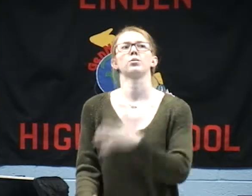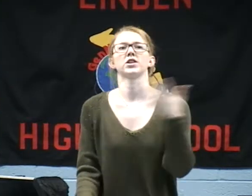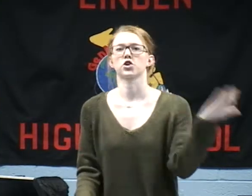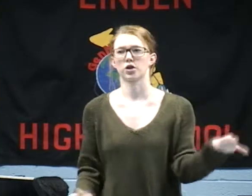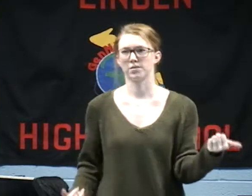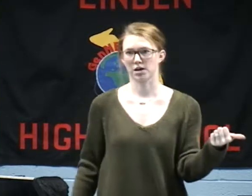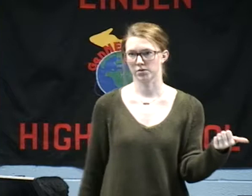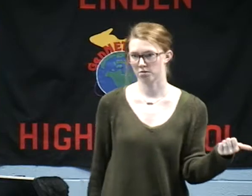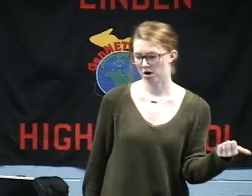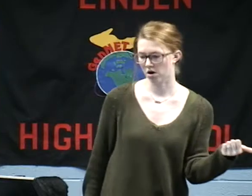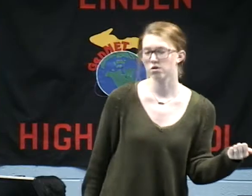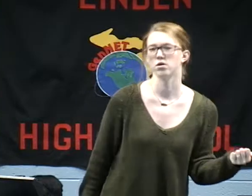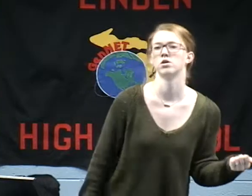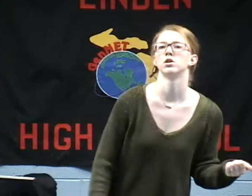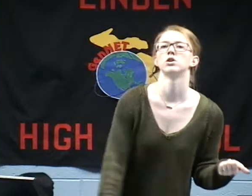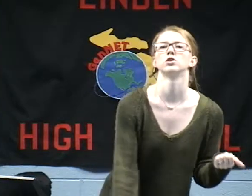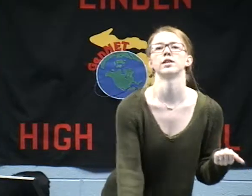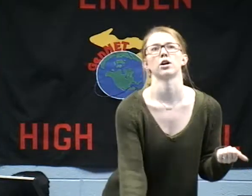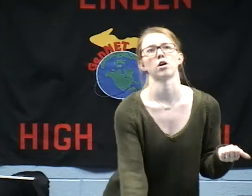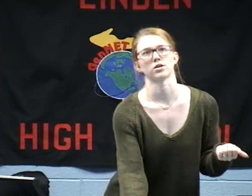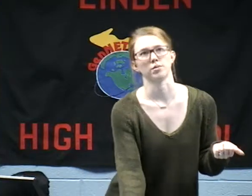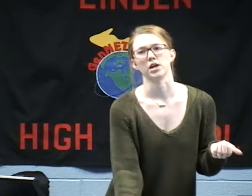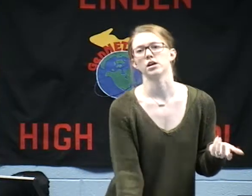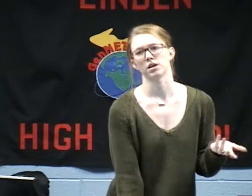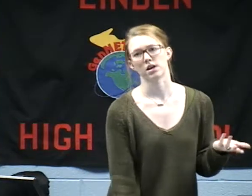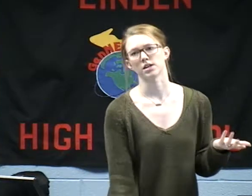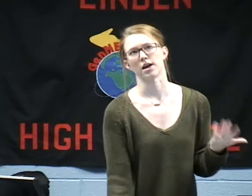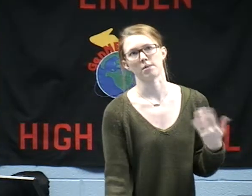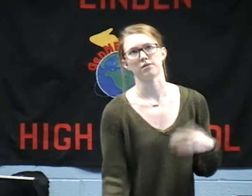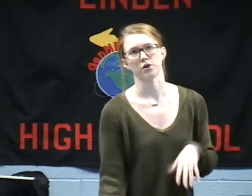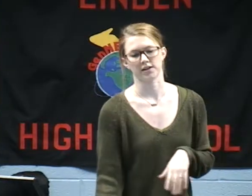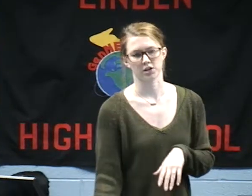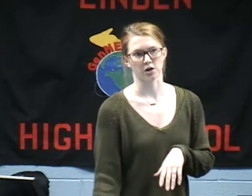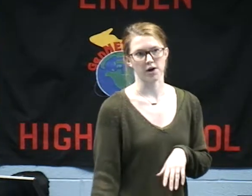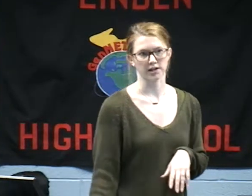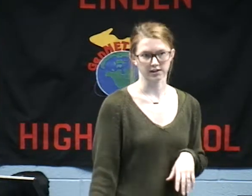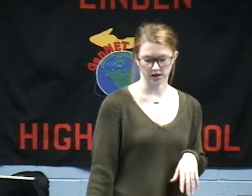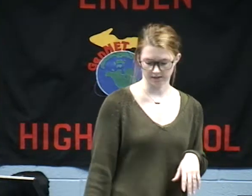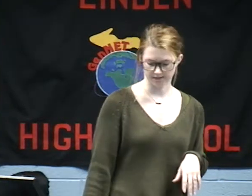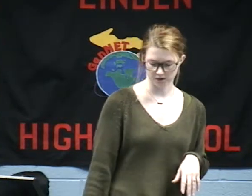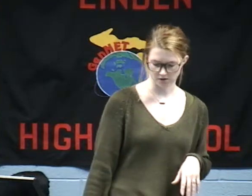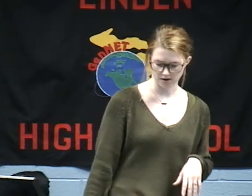the script up tomorrow. So that'll also be an assignment for you guys to start practicing. Okay?